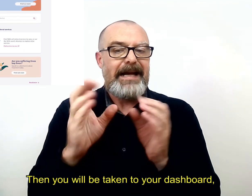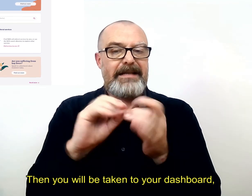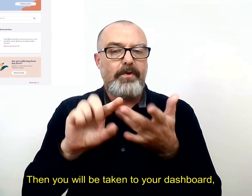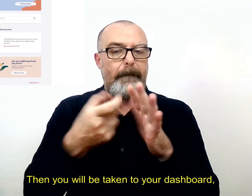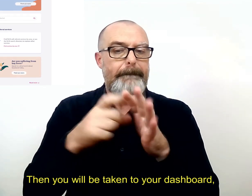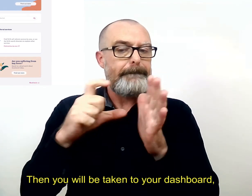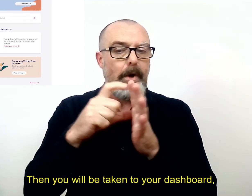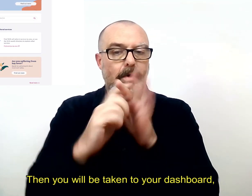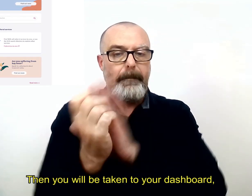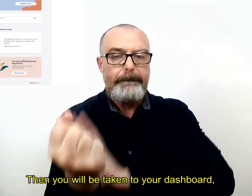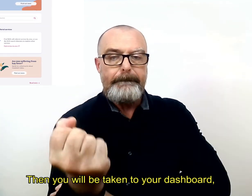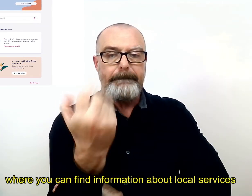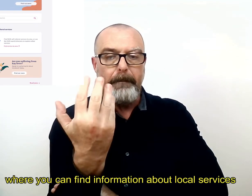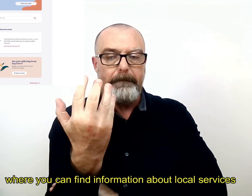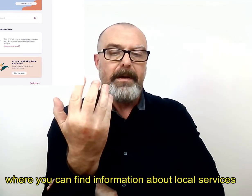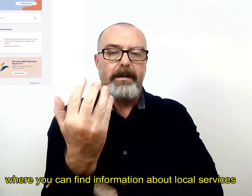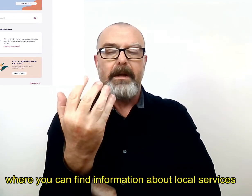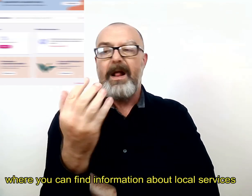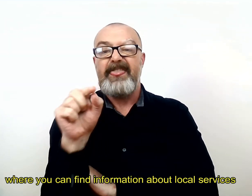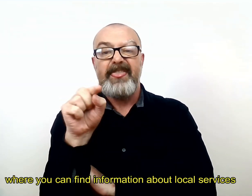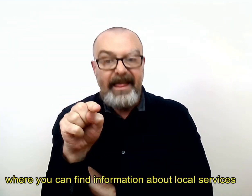about local services and health advice.